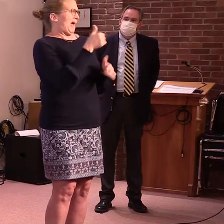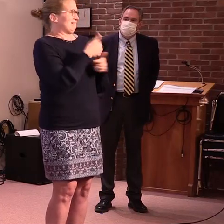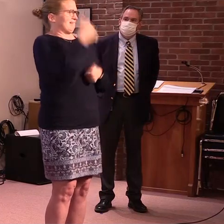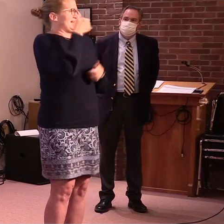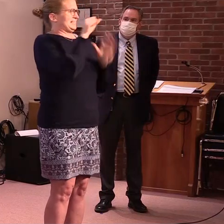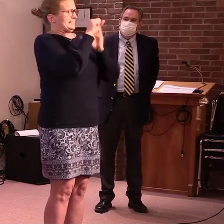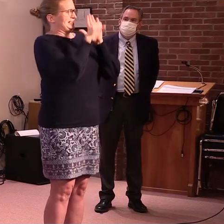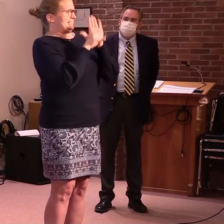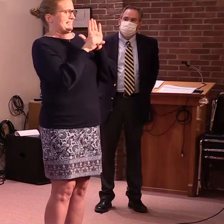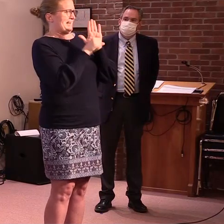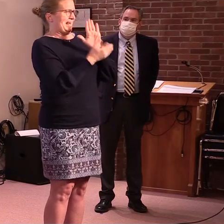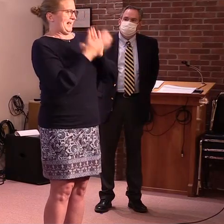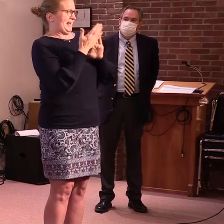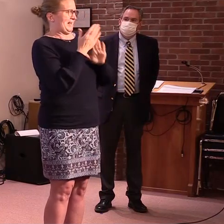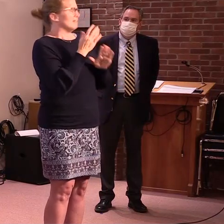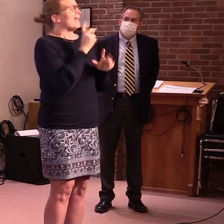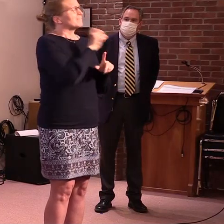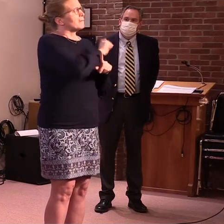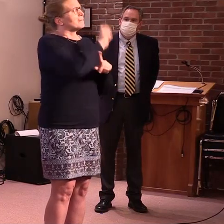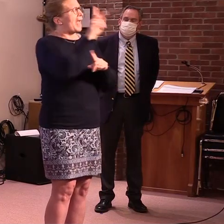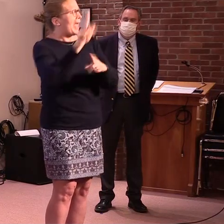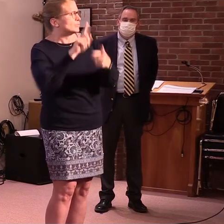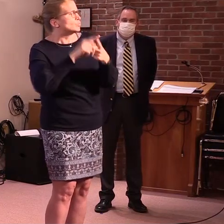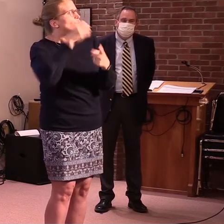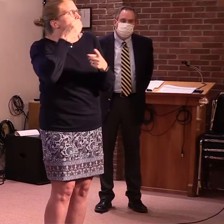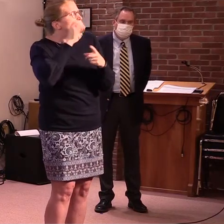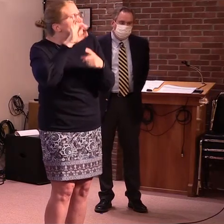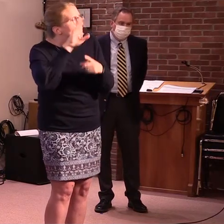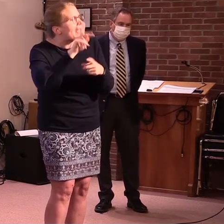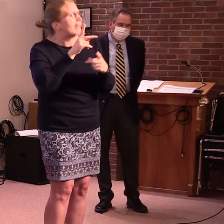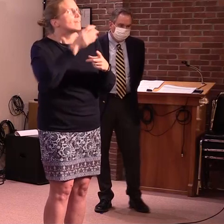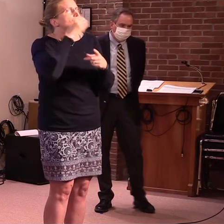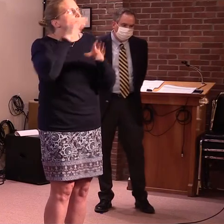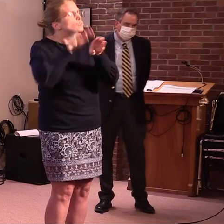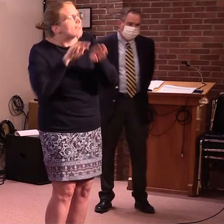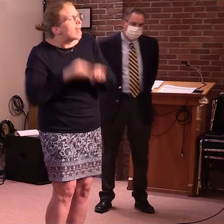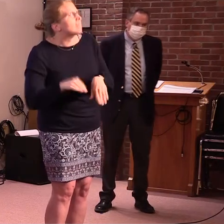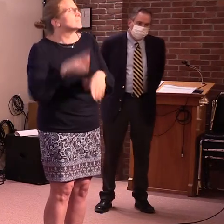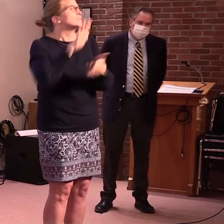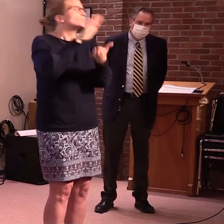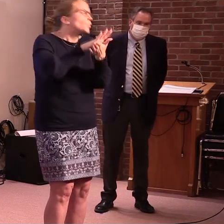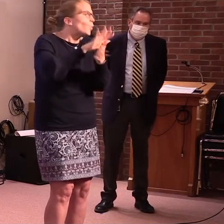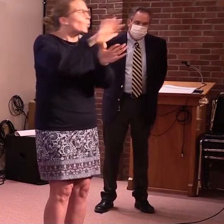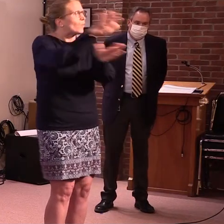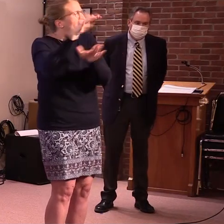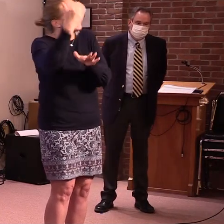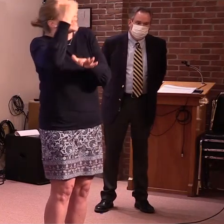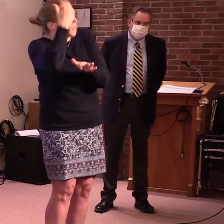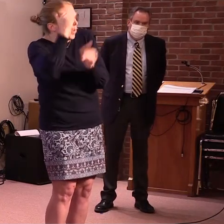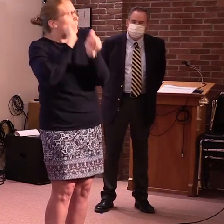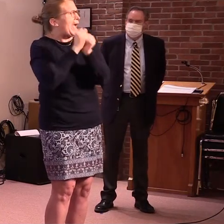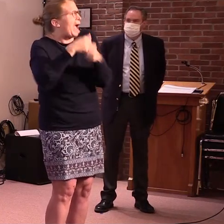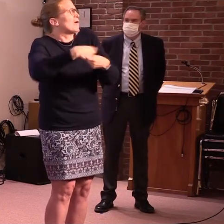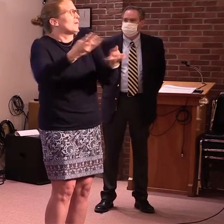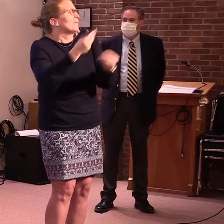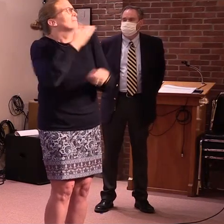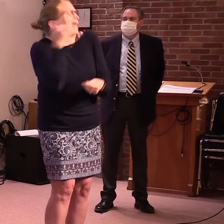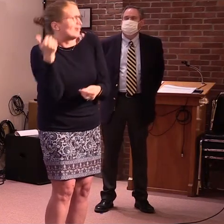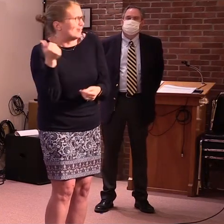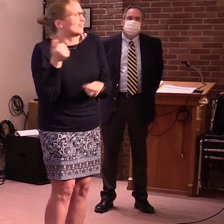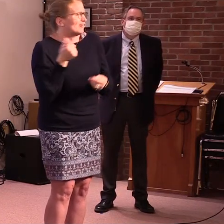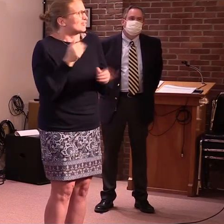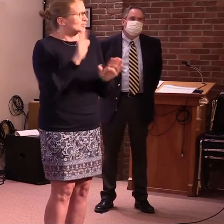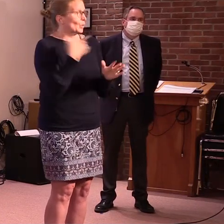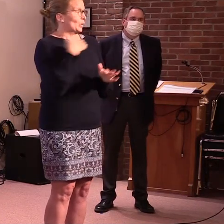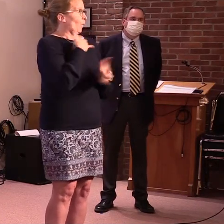better position right now to connect individuals to more sustainable programs like Three Squares.